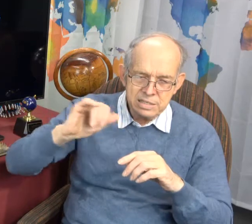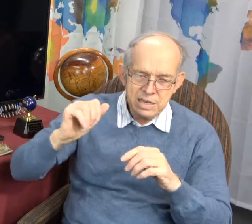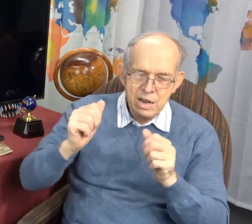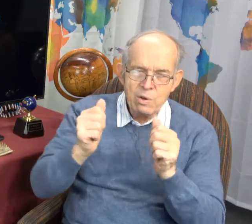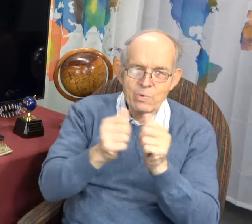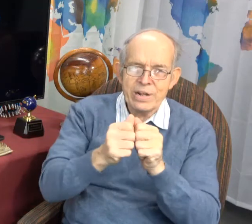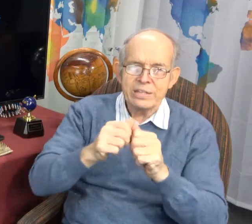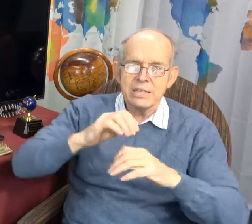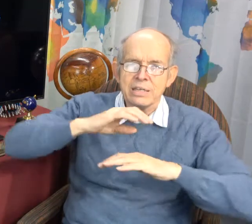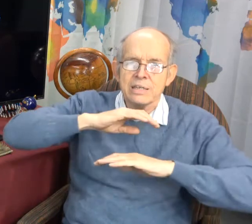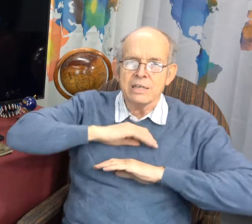with